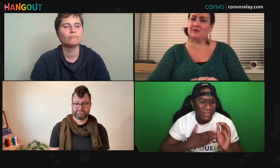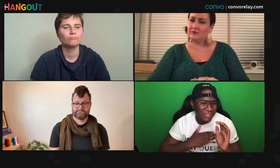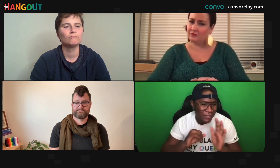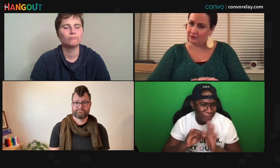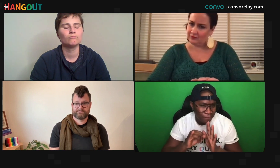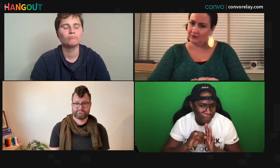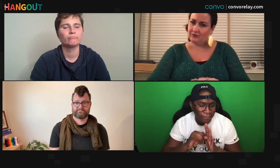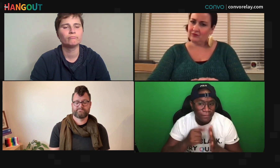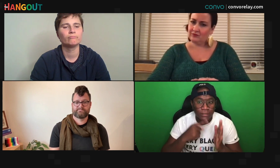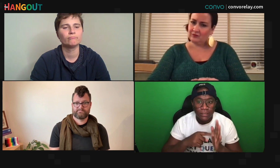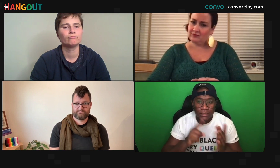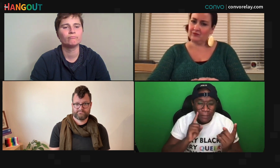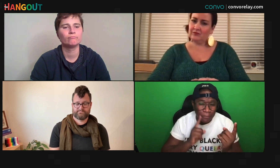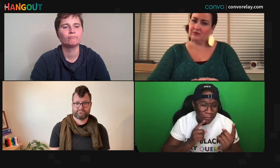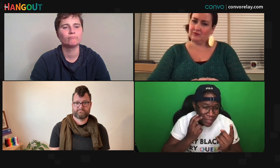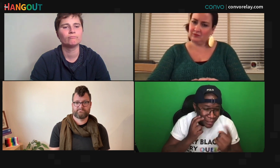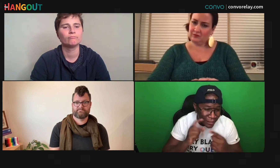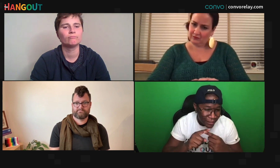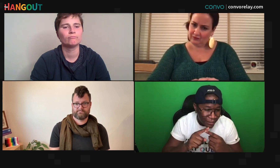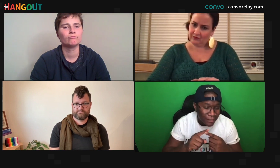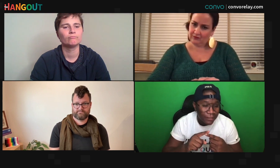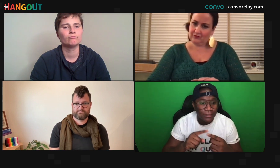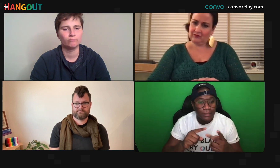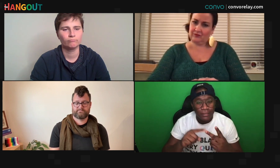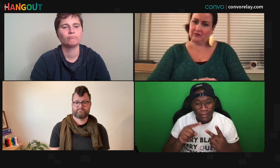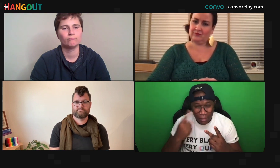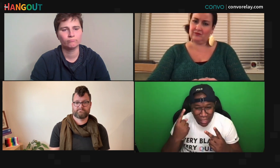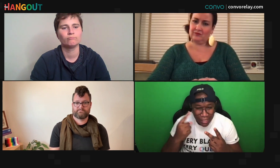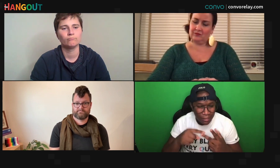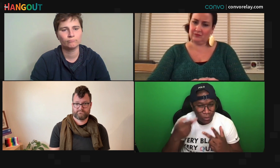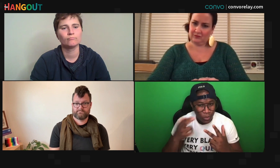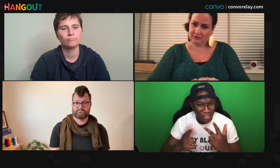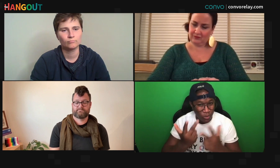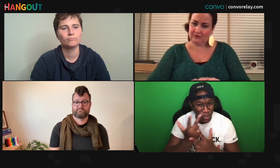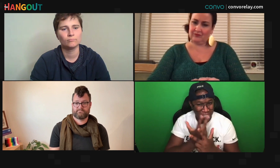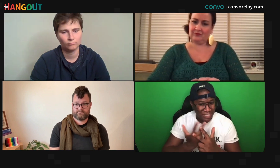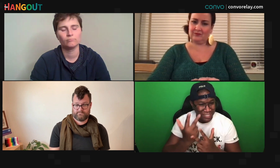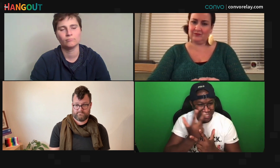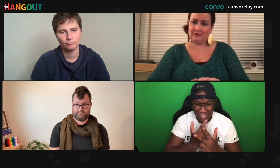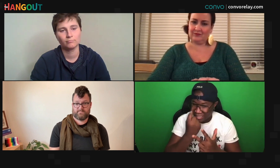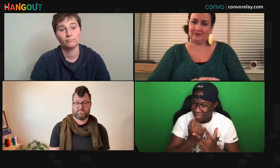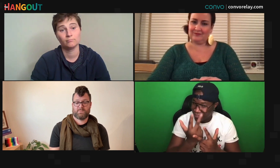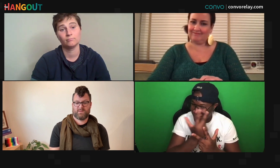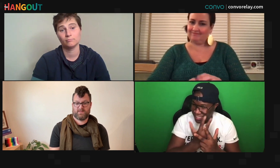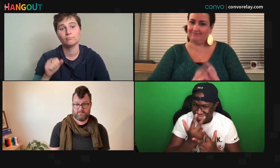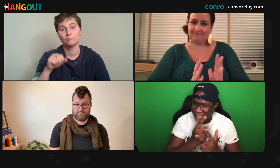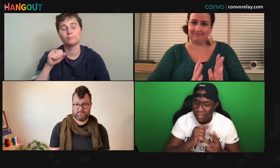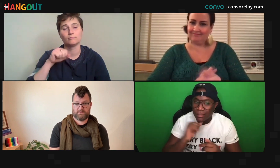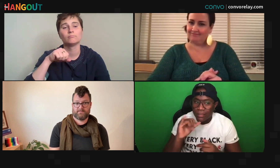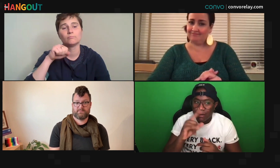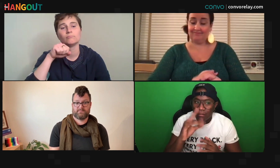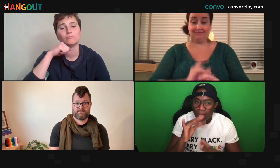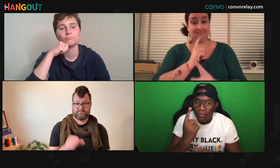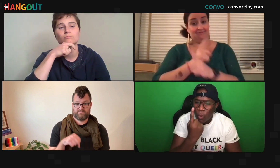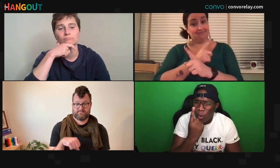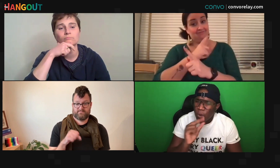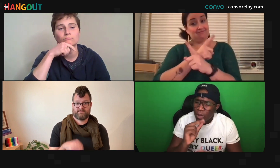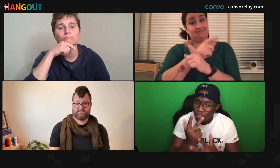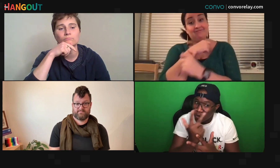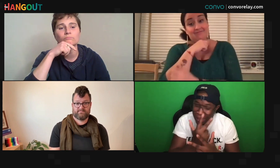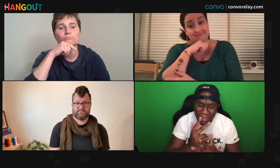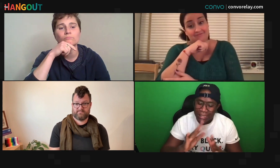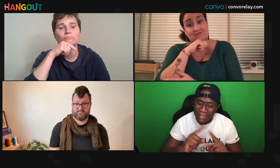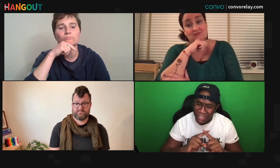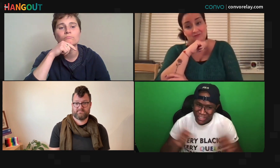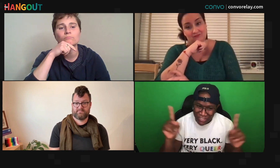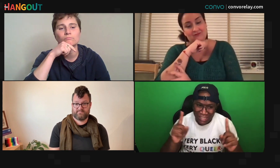I suffered a little bit because there was no representation that matched my identity. Deafblind, Black, queer, those 3